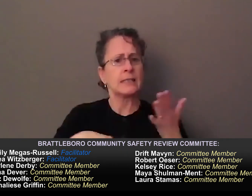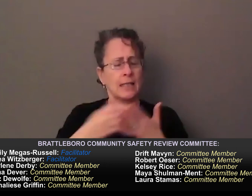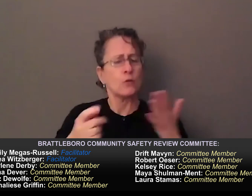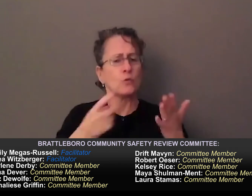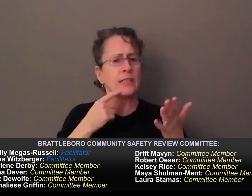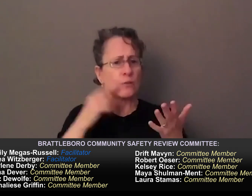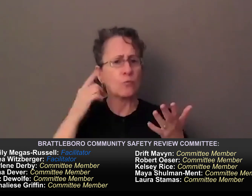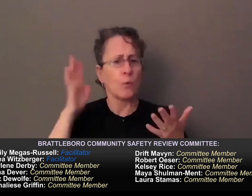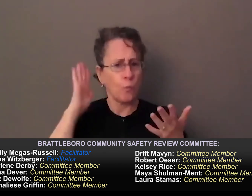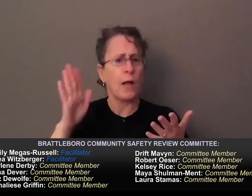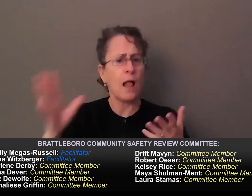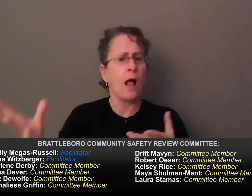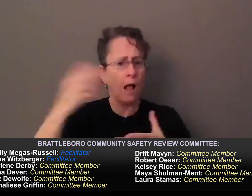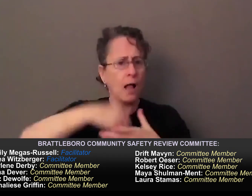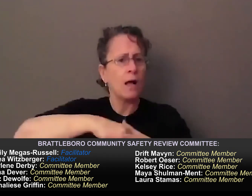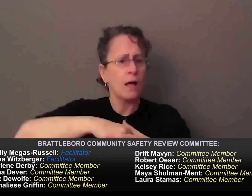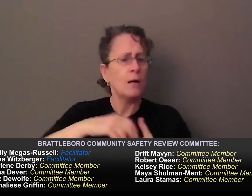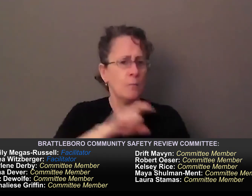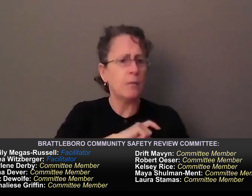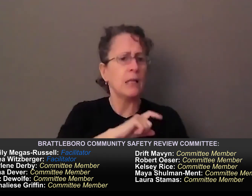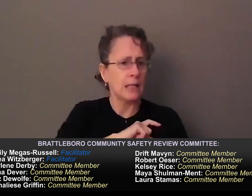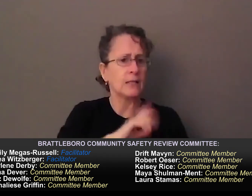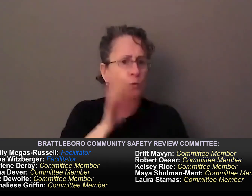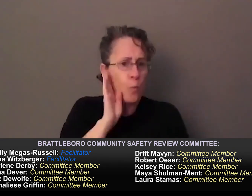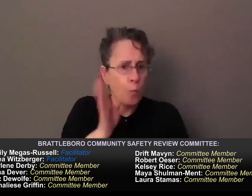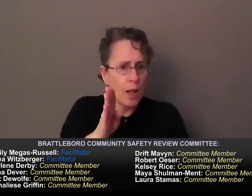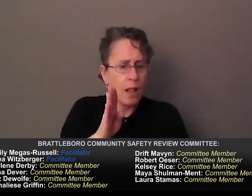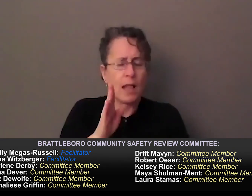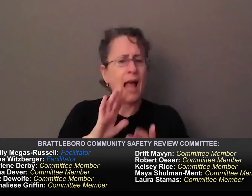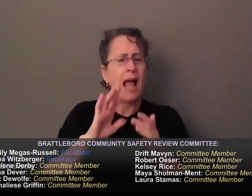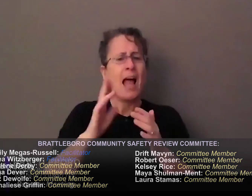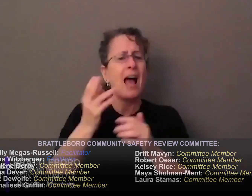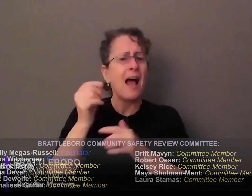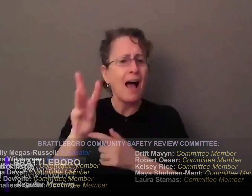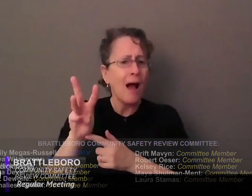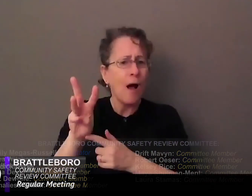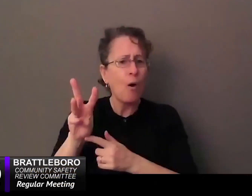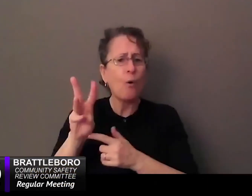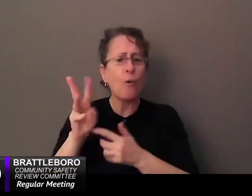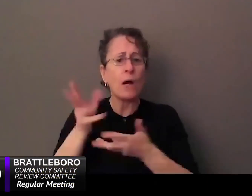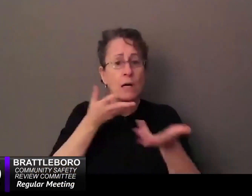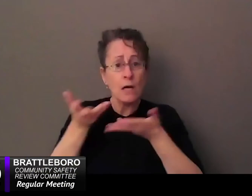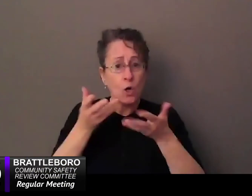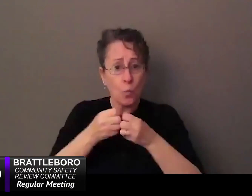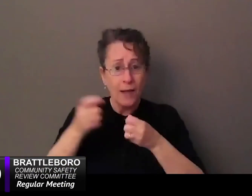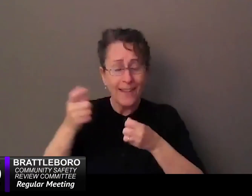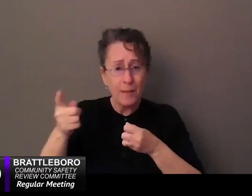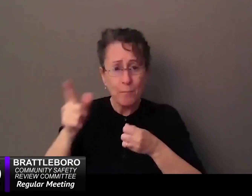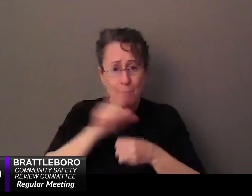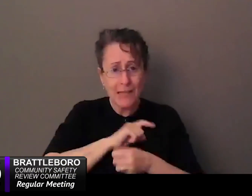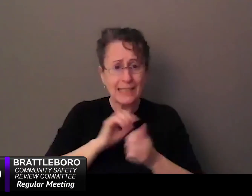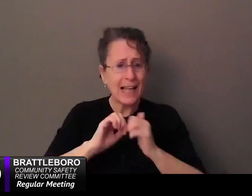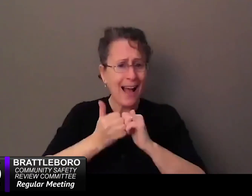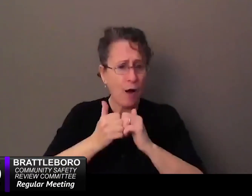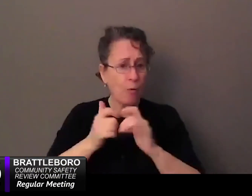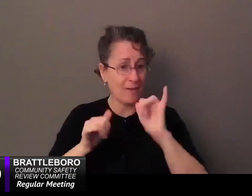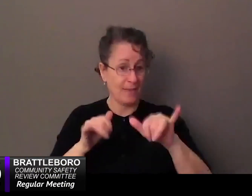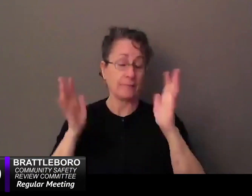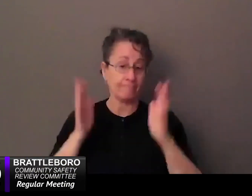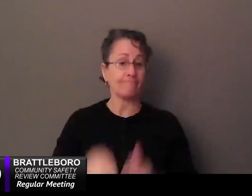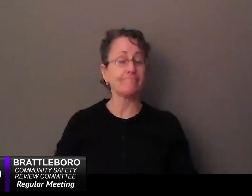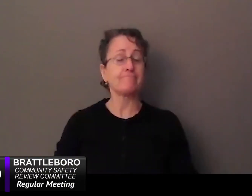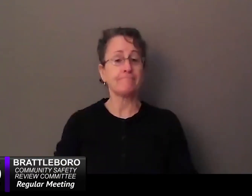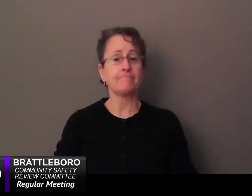point. How are those talks going? Yeah, you got my question there.